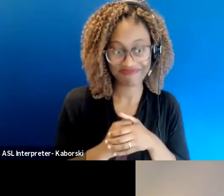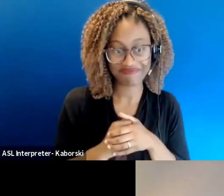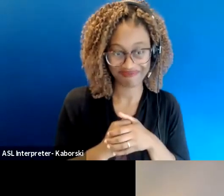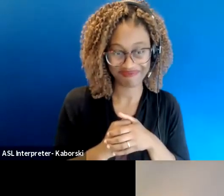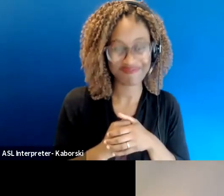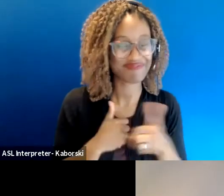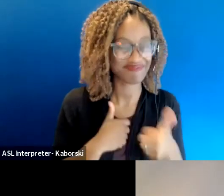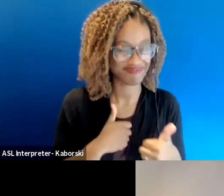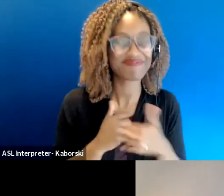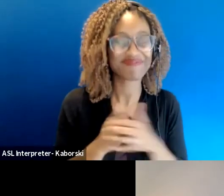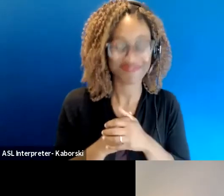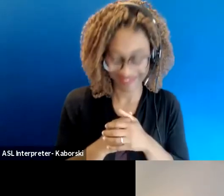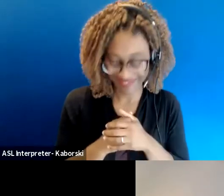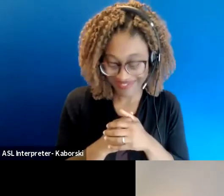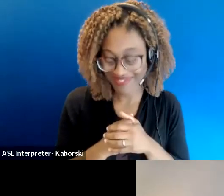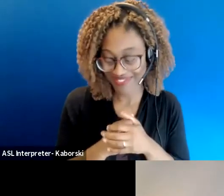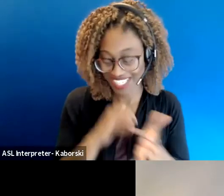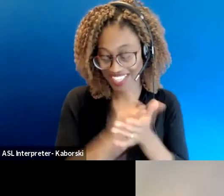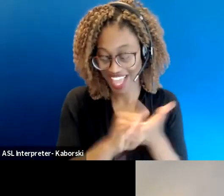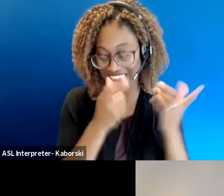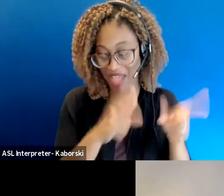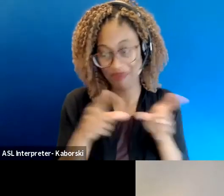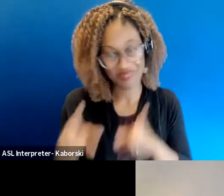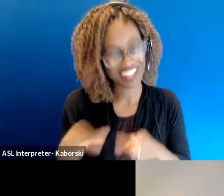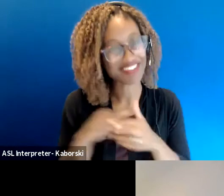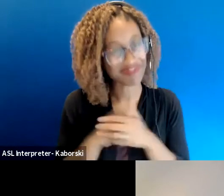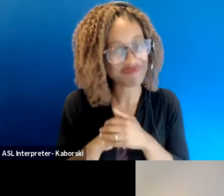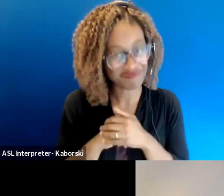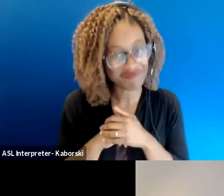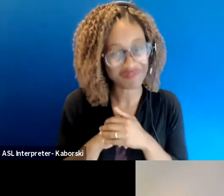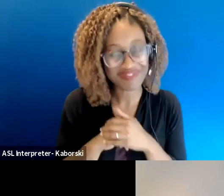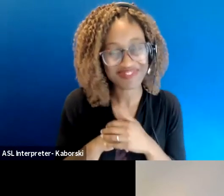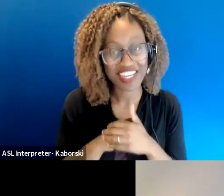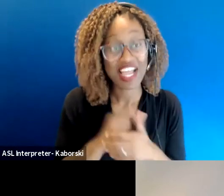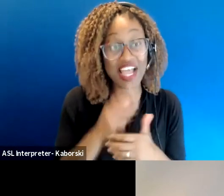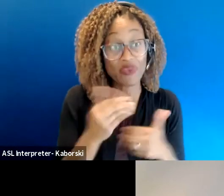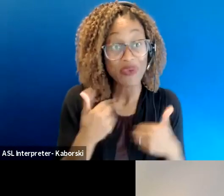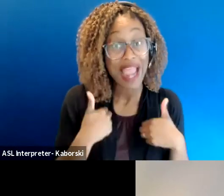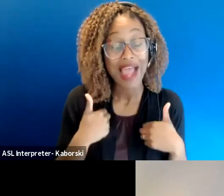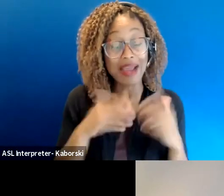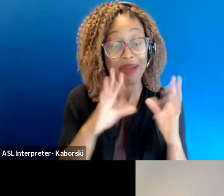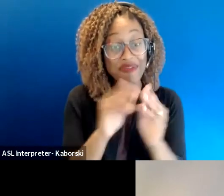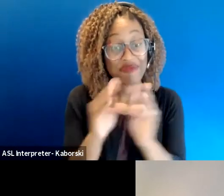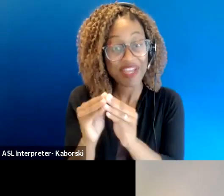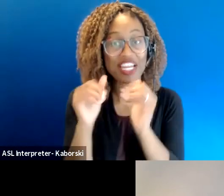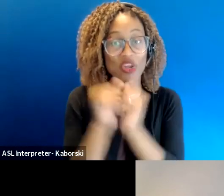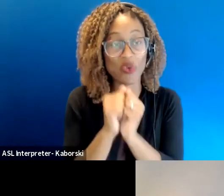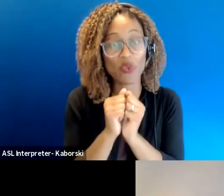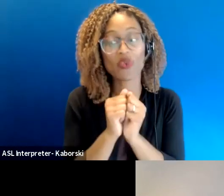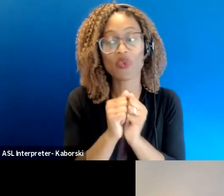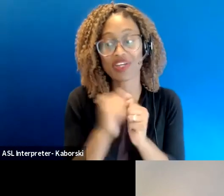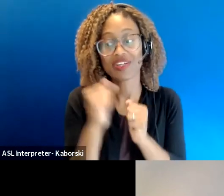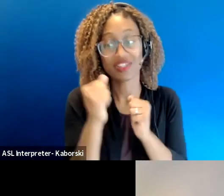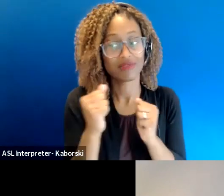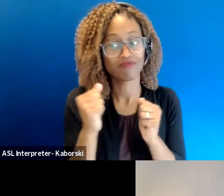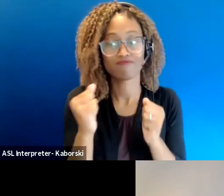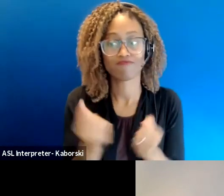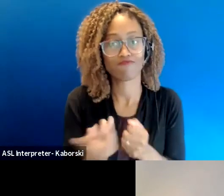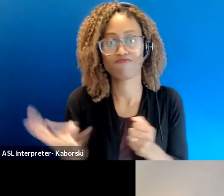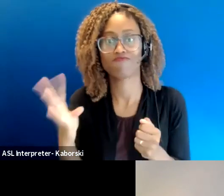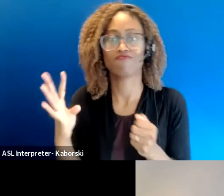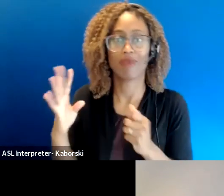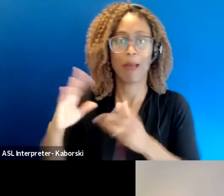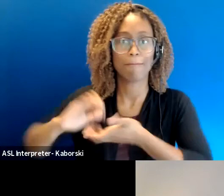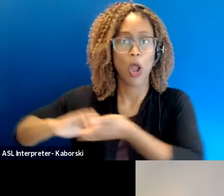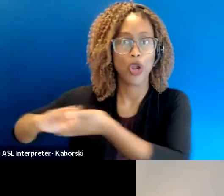So that happened. We had a meeting with a bunch of partners, and from there,